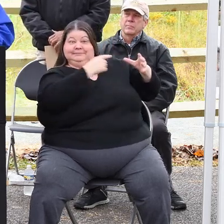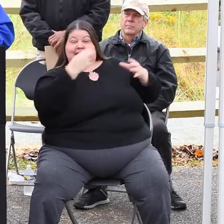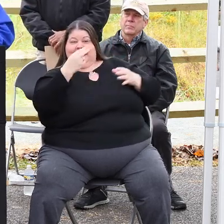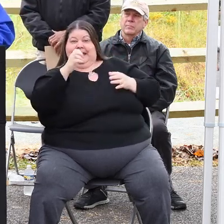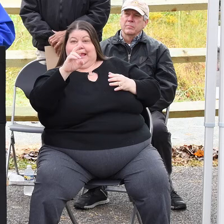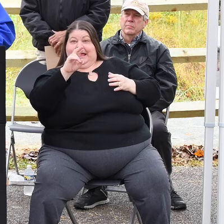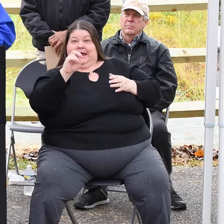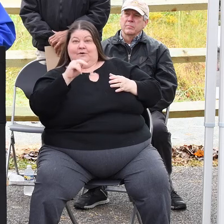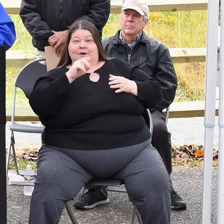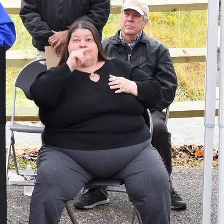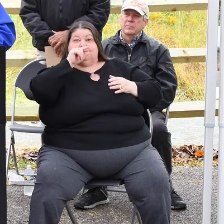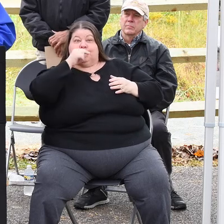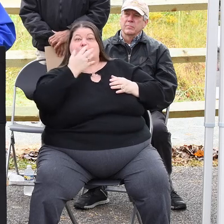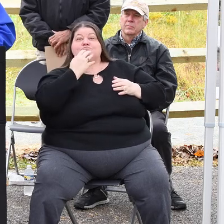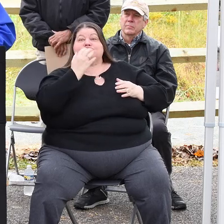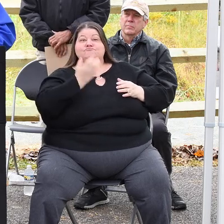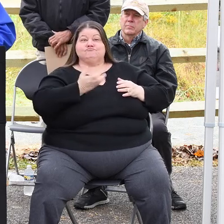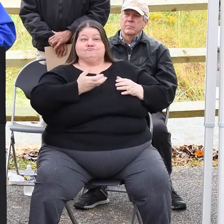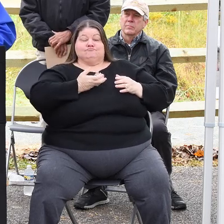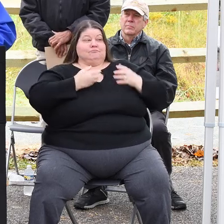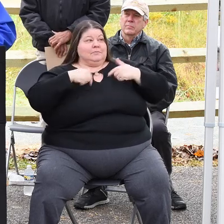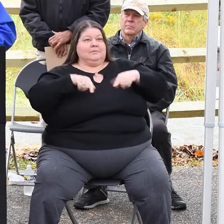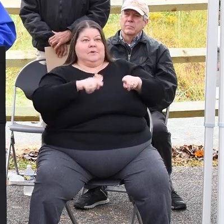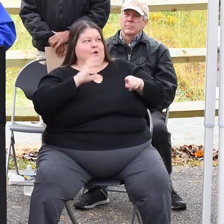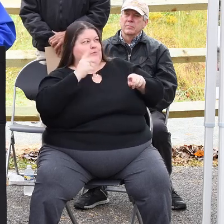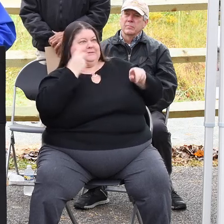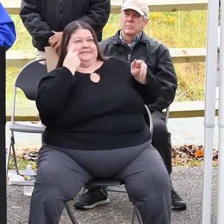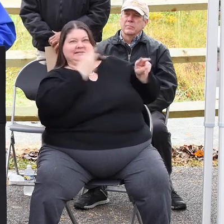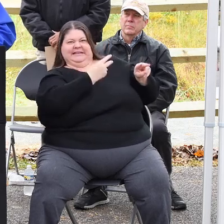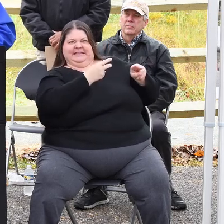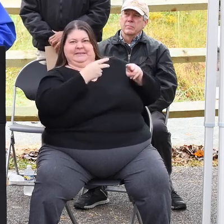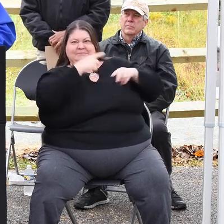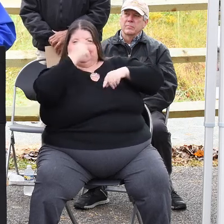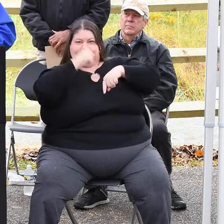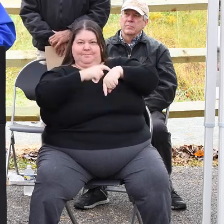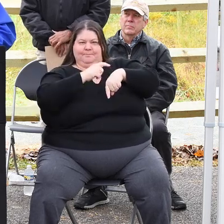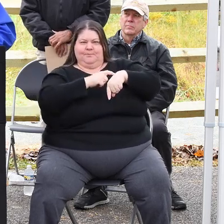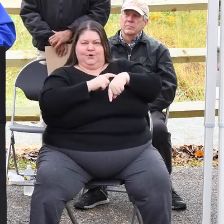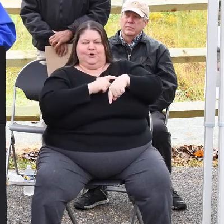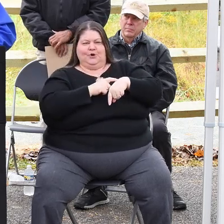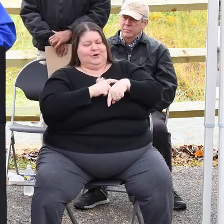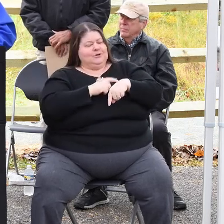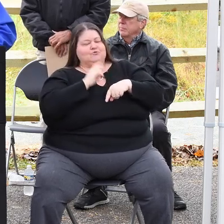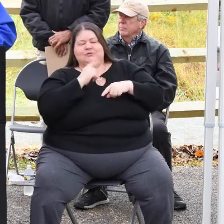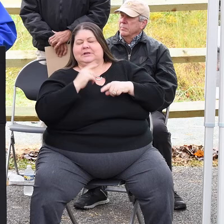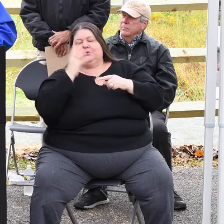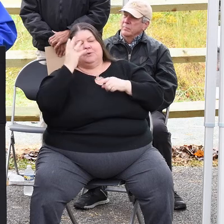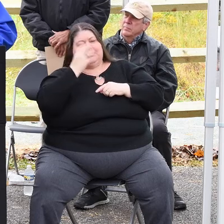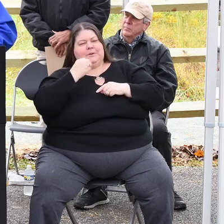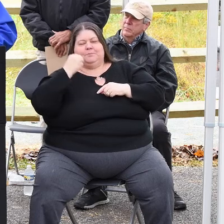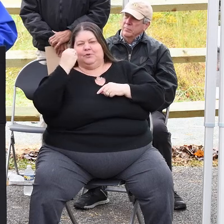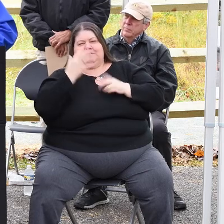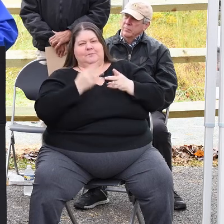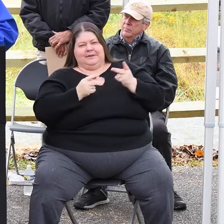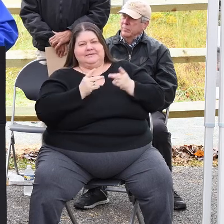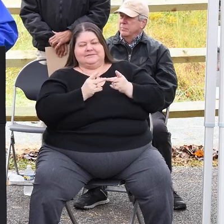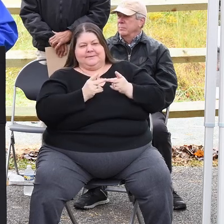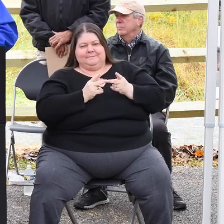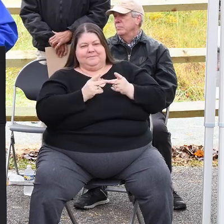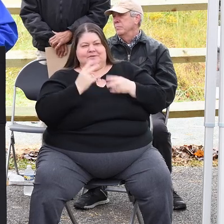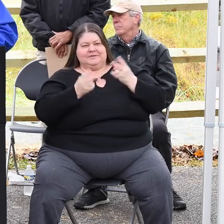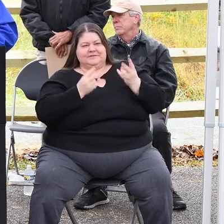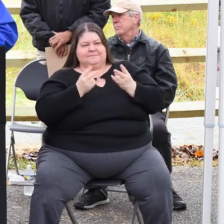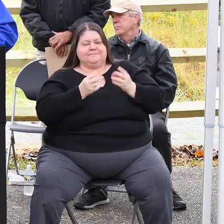so the herons will be here in the spring and summer, and it's really going to be a lovely place to